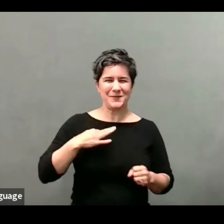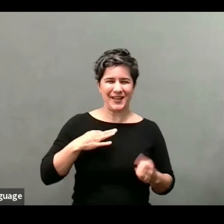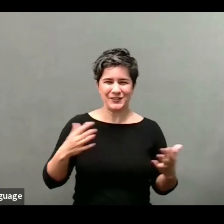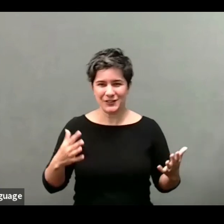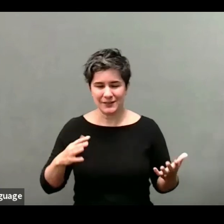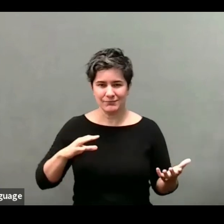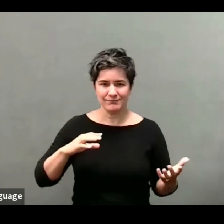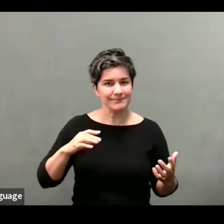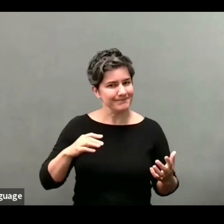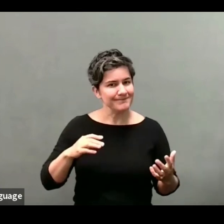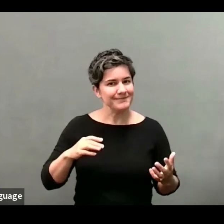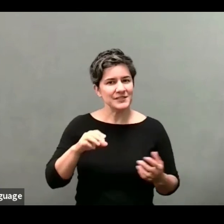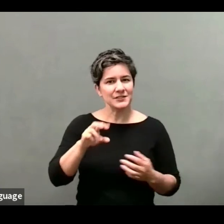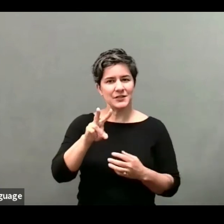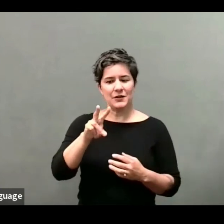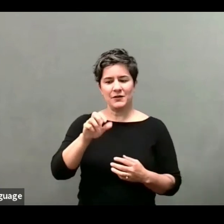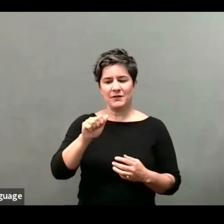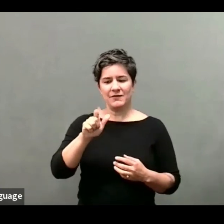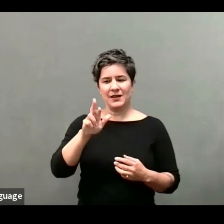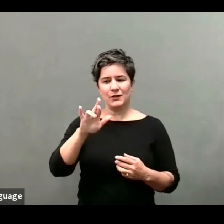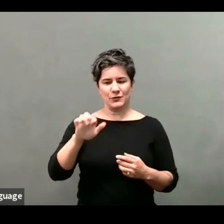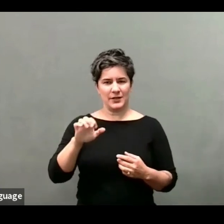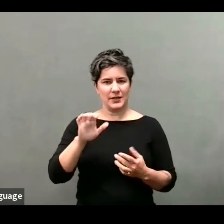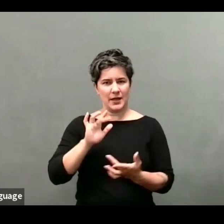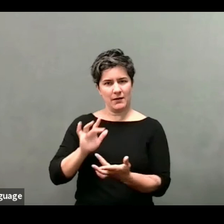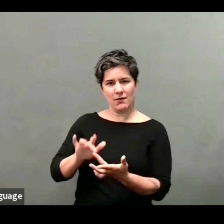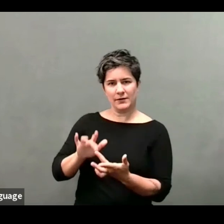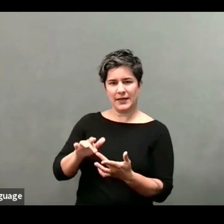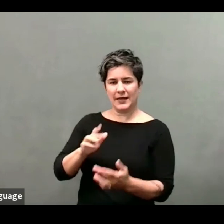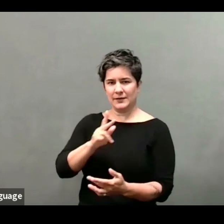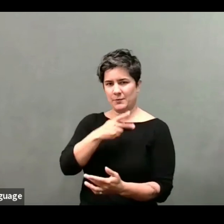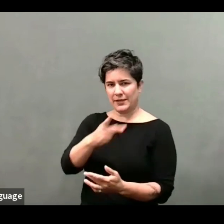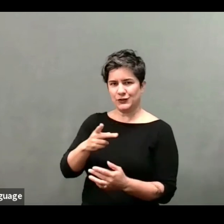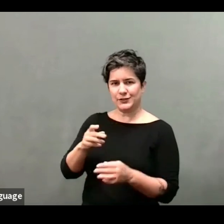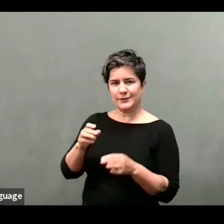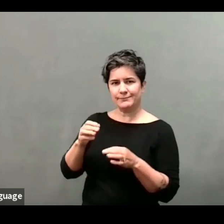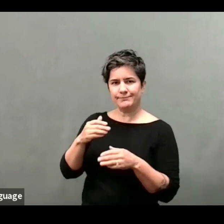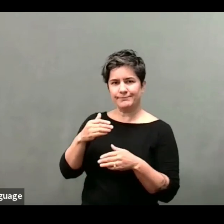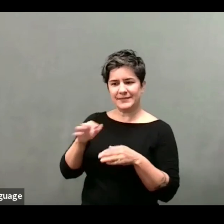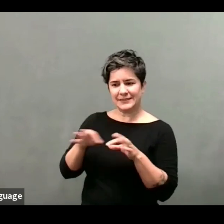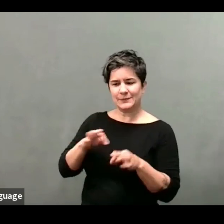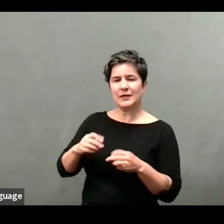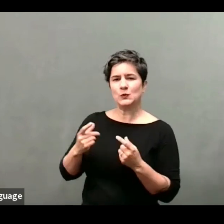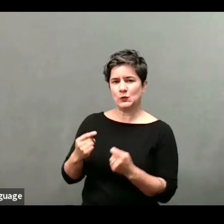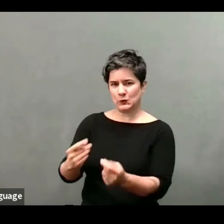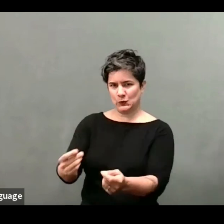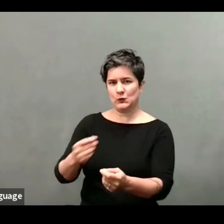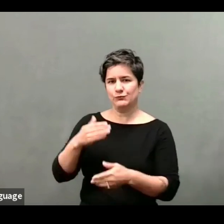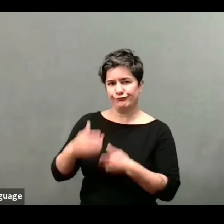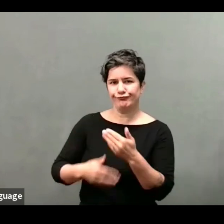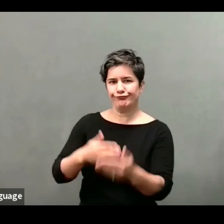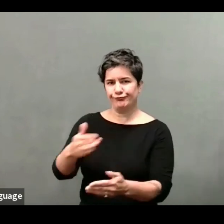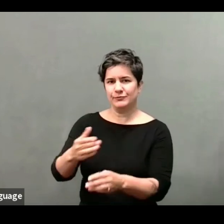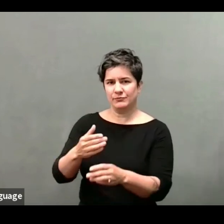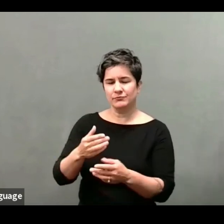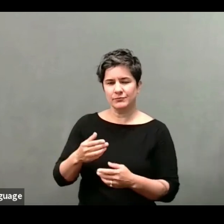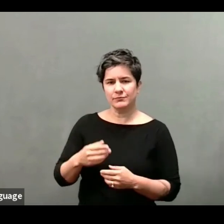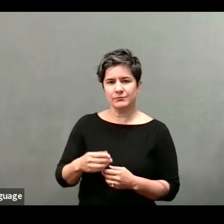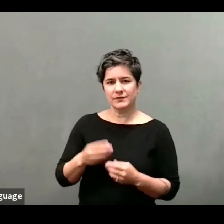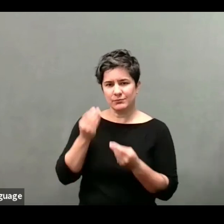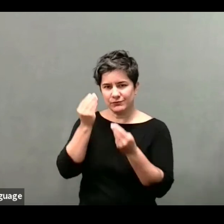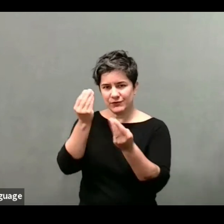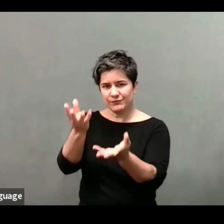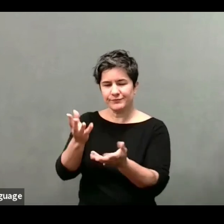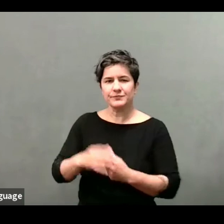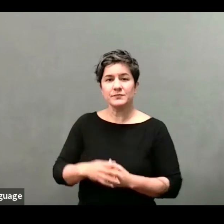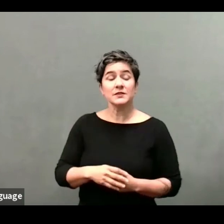that's something that Valerie will need to reach out to the patient to just help guide them through that process and give them the information they need. So